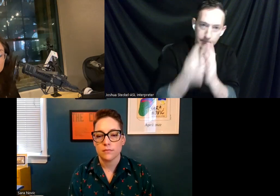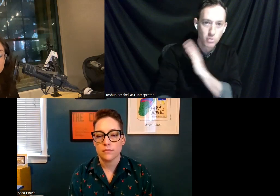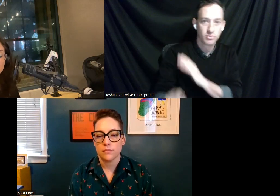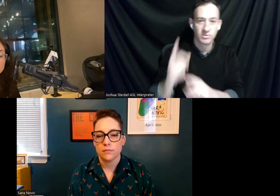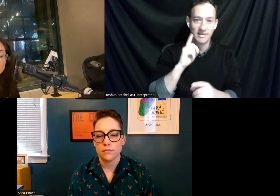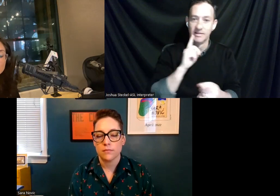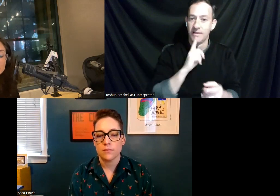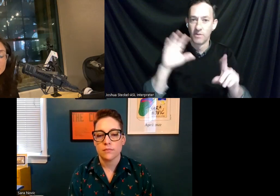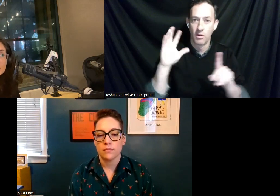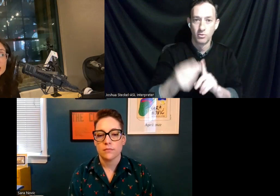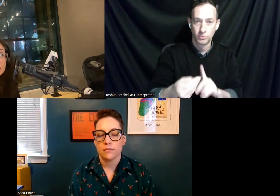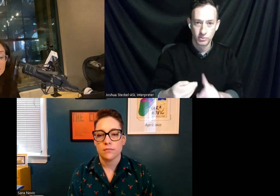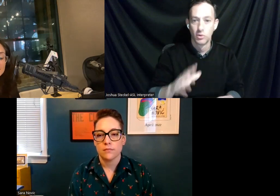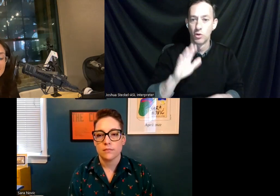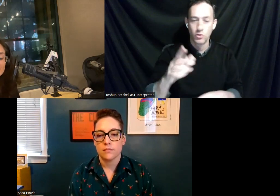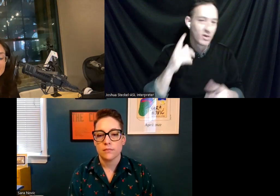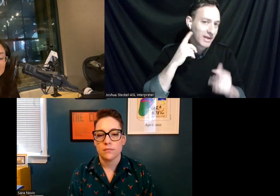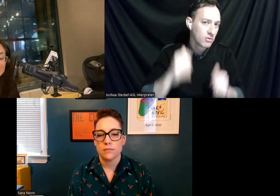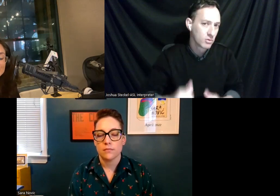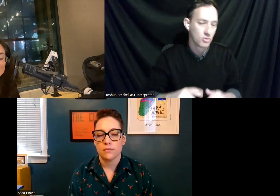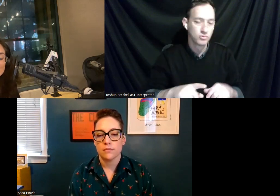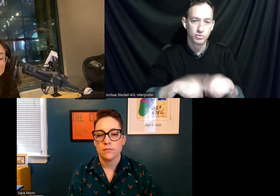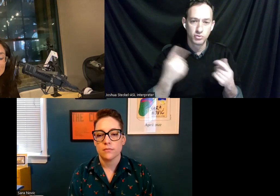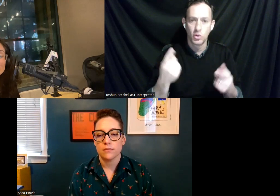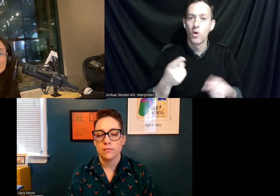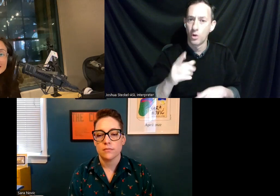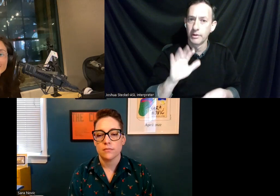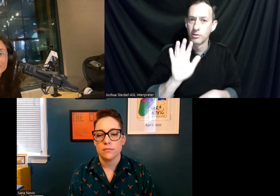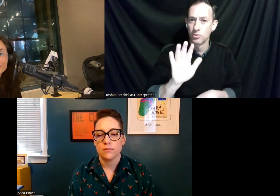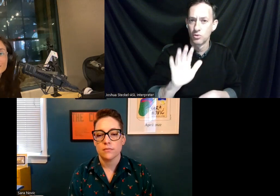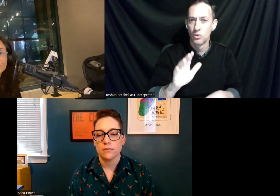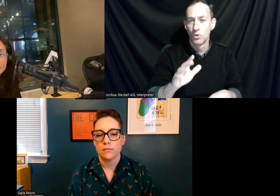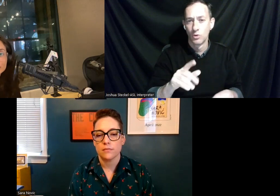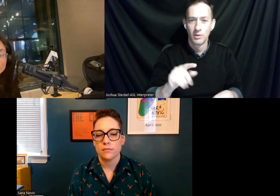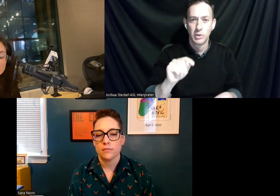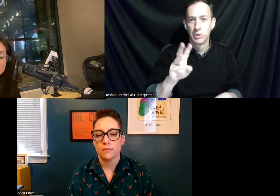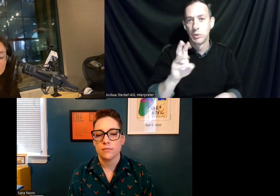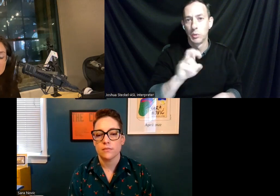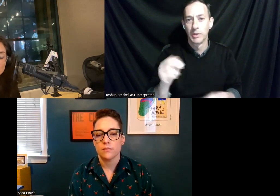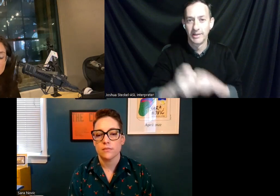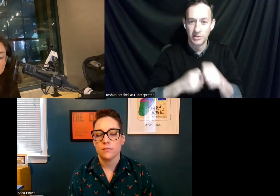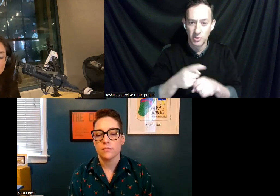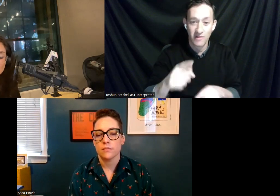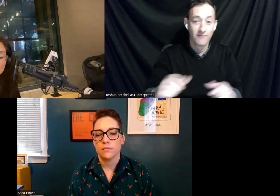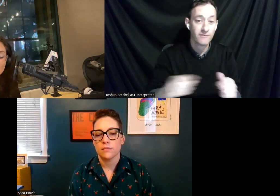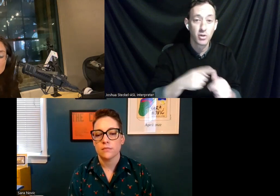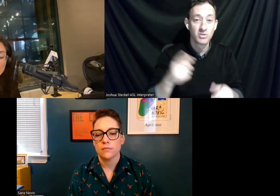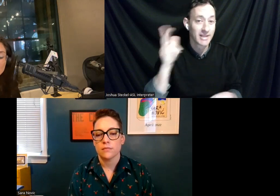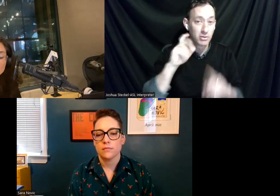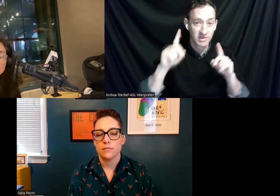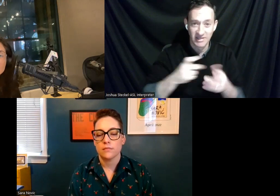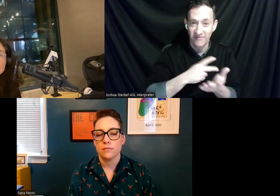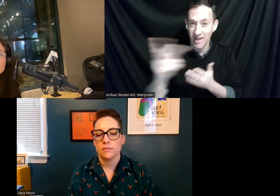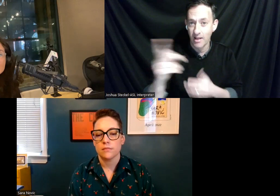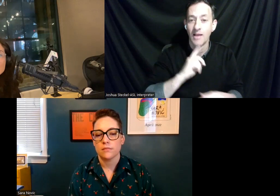culture. Your own hearing loss started in your tween years. You failed your first hearing test when you were